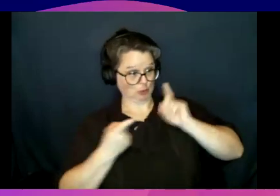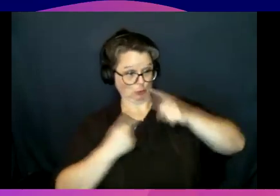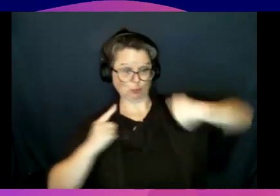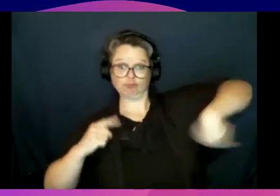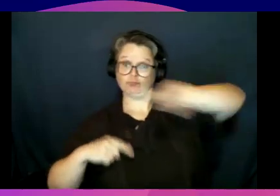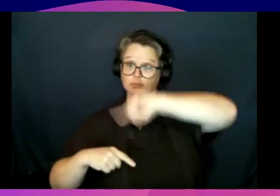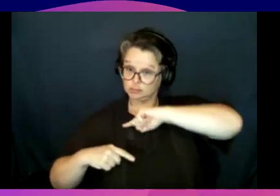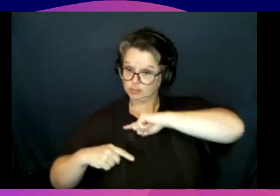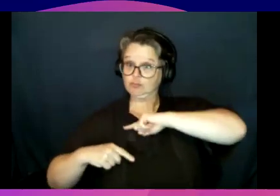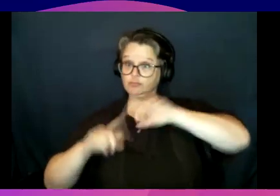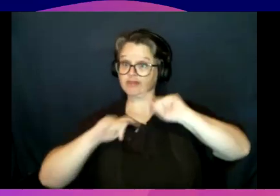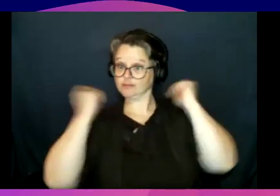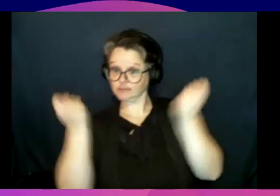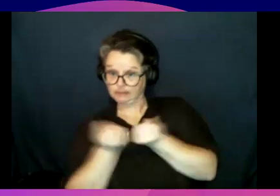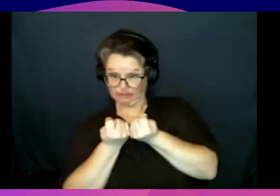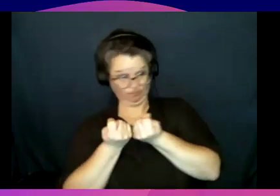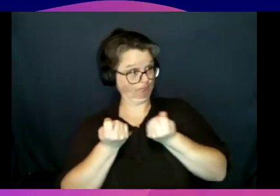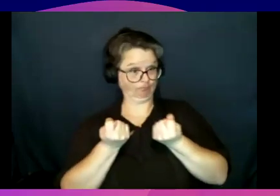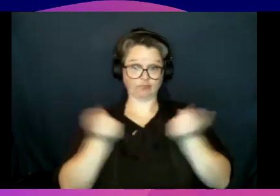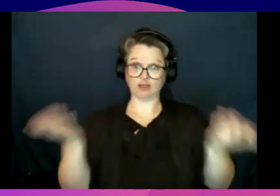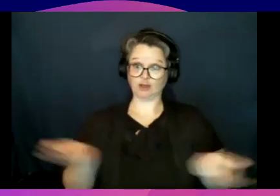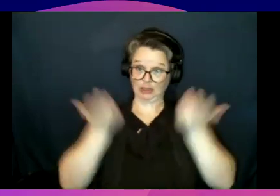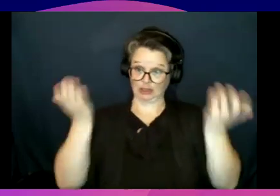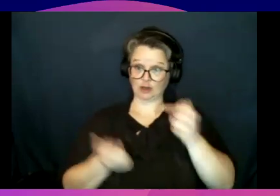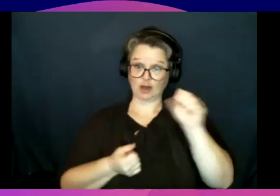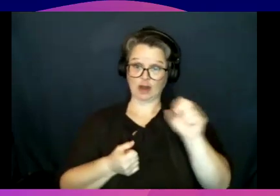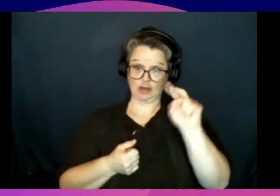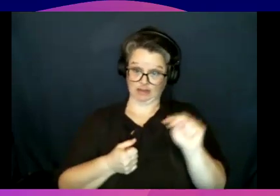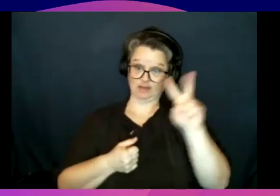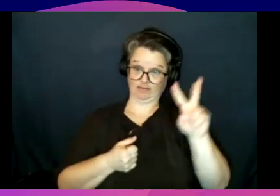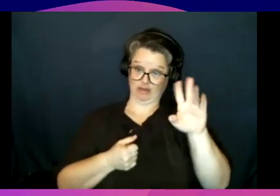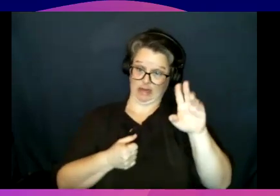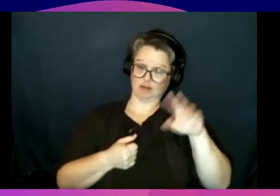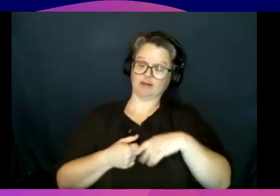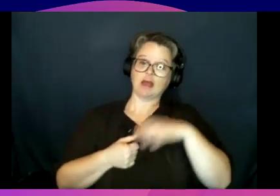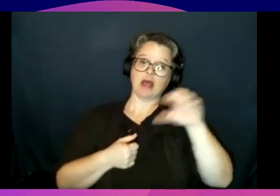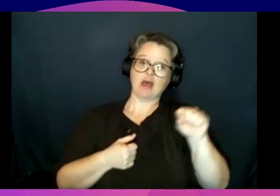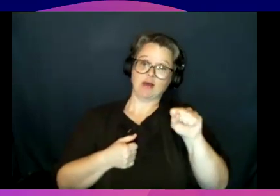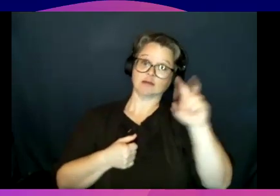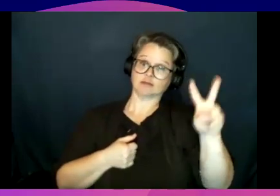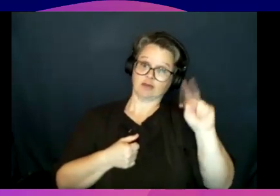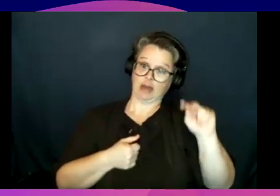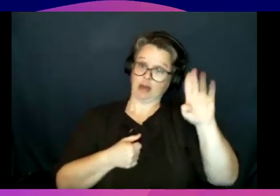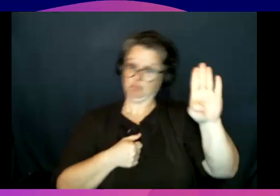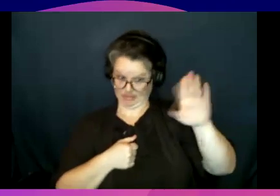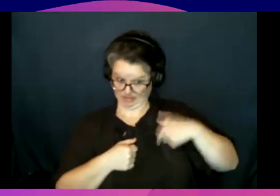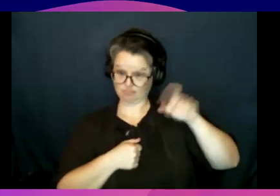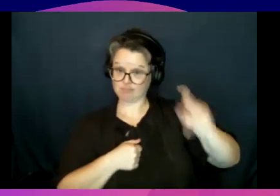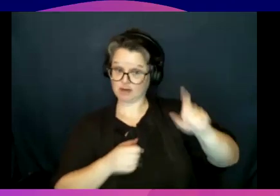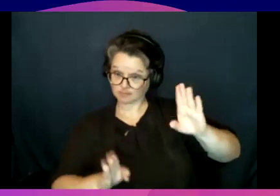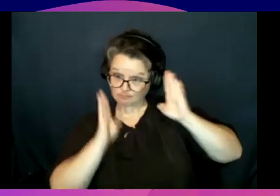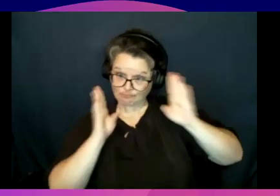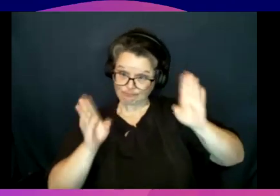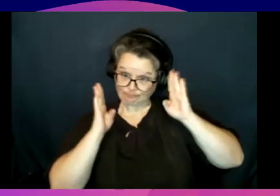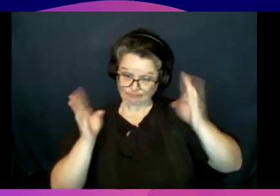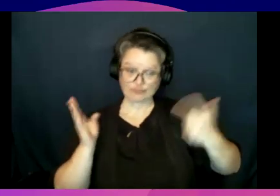own team here at SVNB, we all come to this work with intersecting privileges and oppressions, and we have to be mindful of